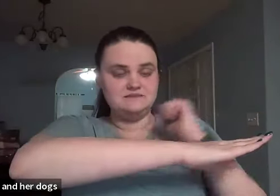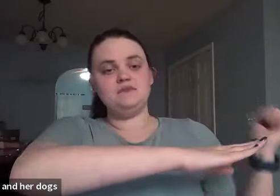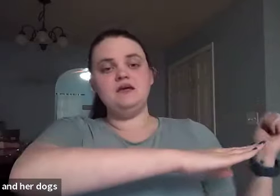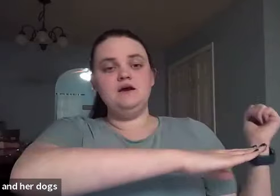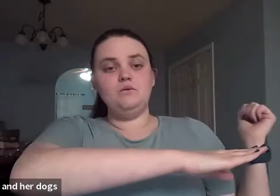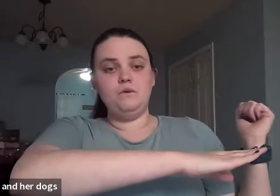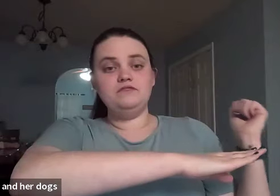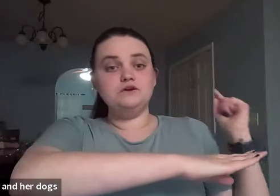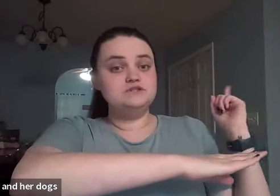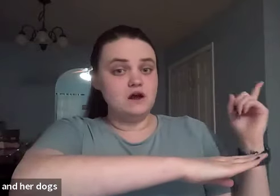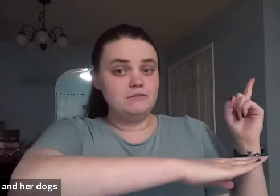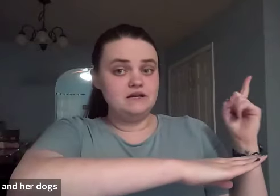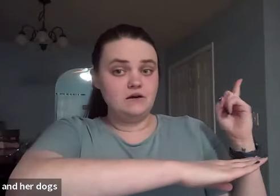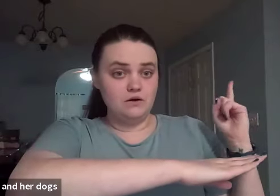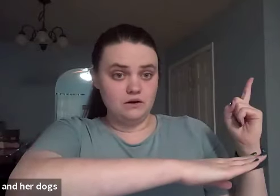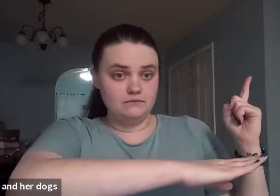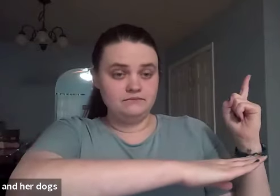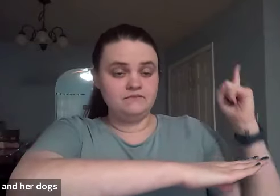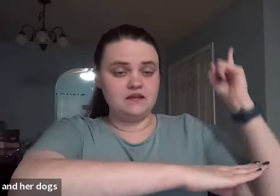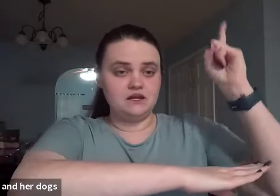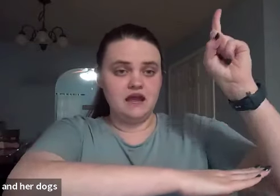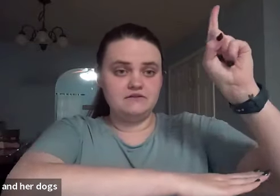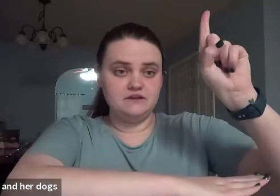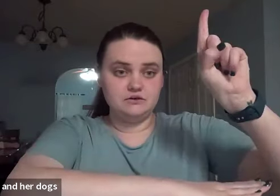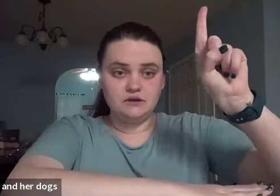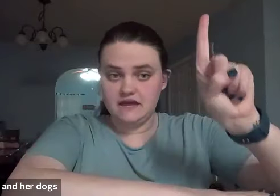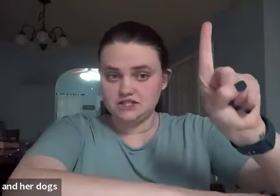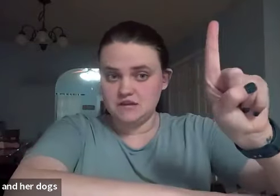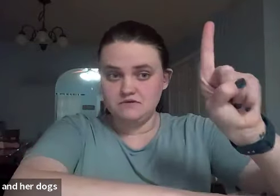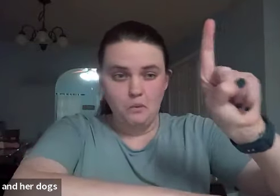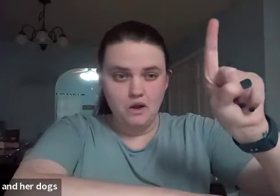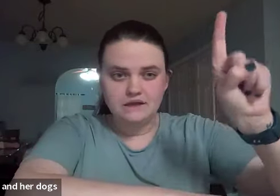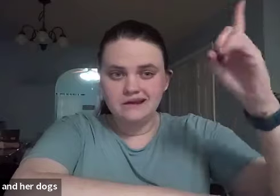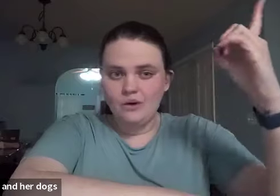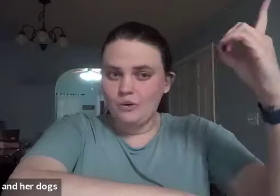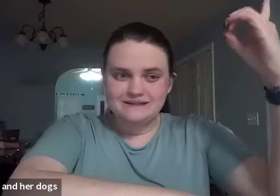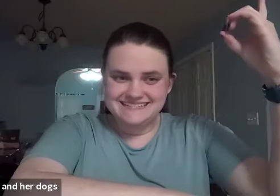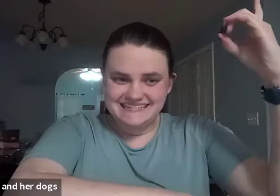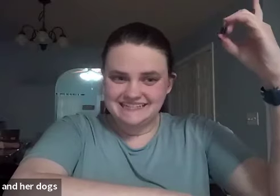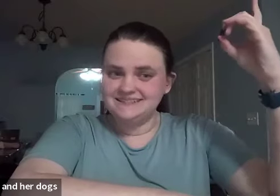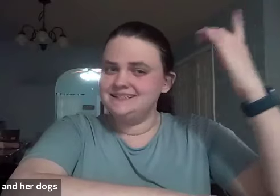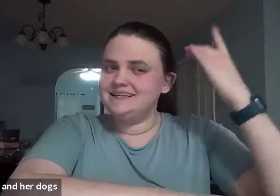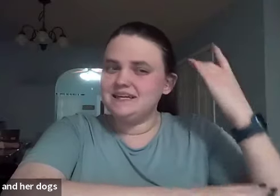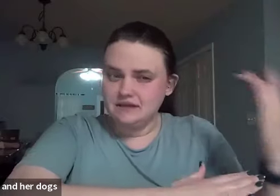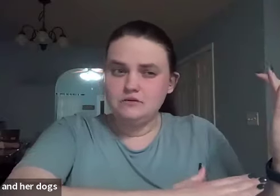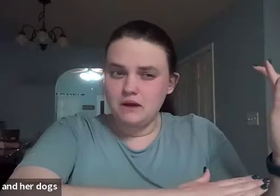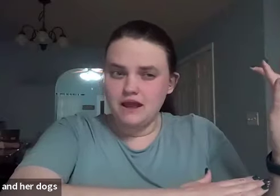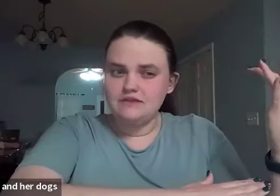this. With your dominant arm, you're going to have either in that shape of a 1 or a D. Either way,